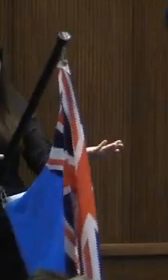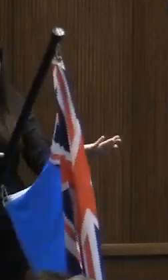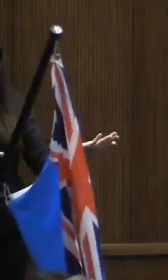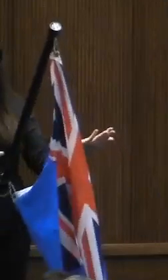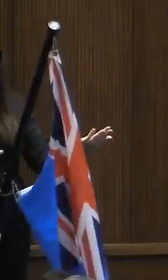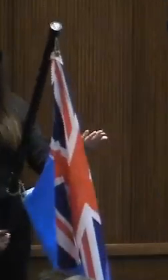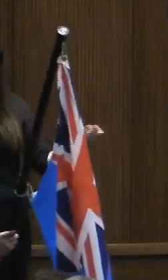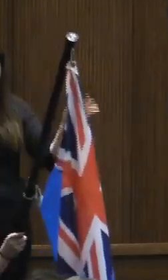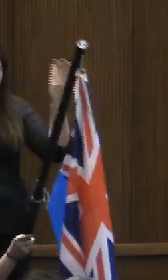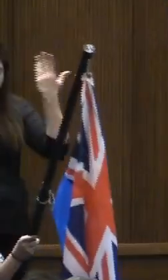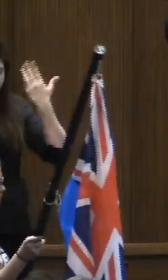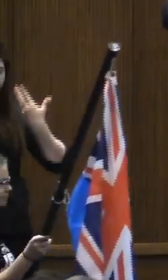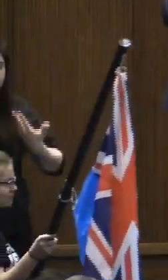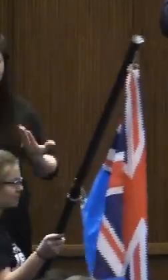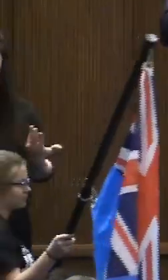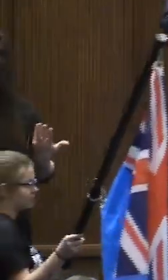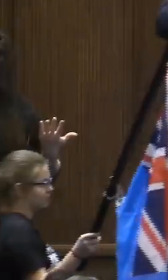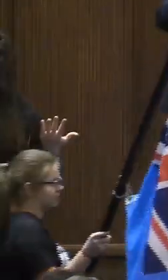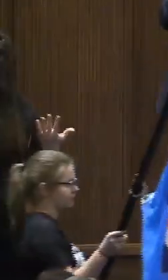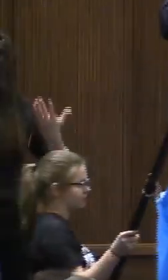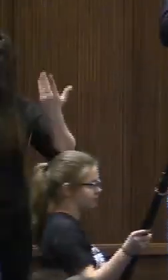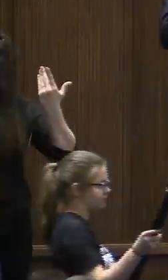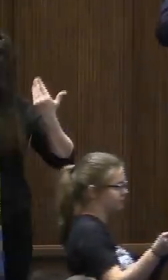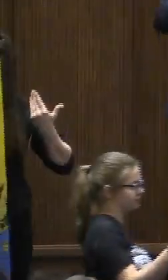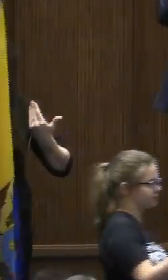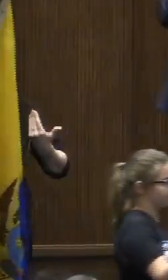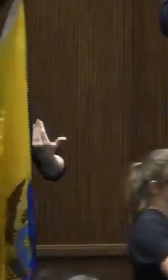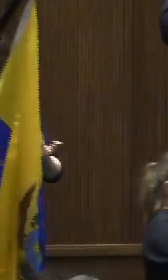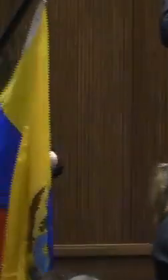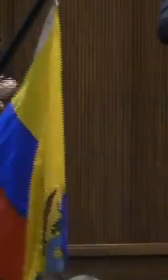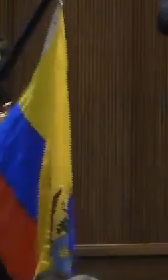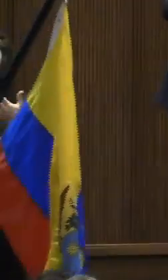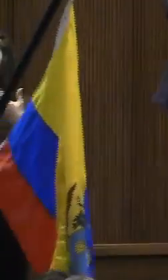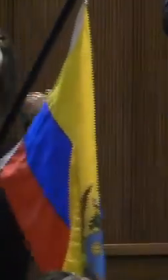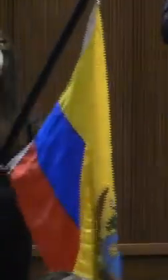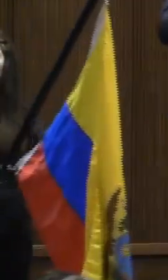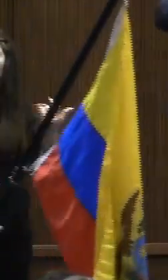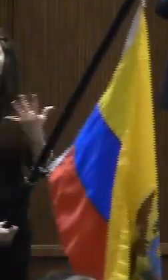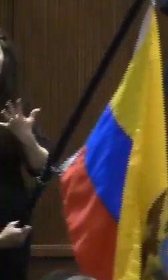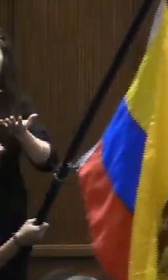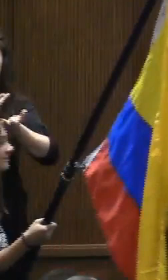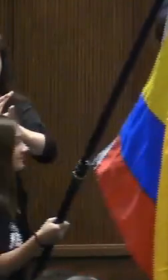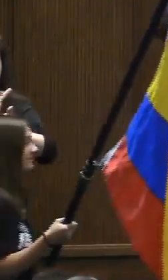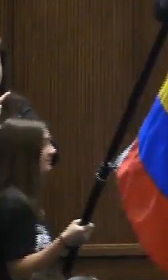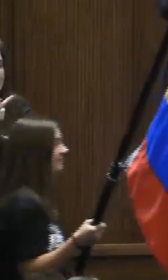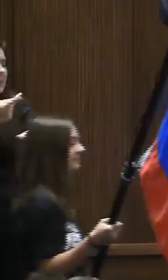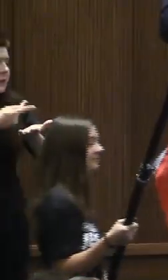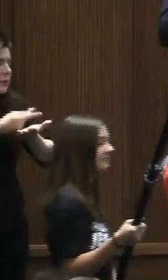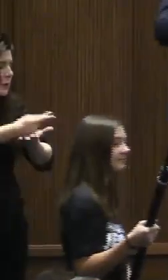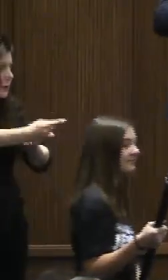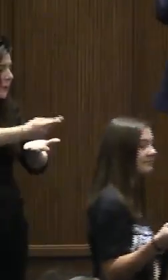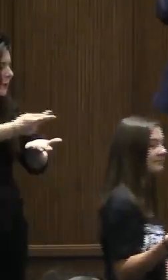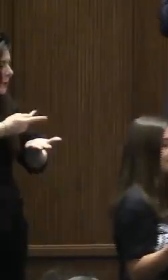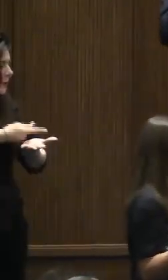grave. So take me as you find me. All my fears and